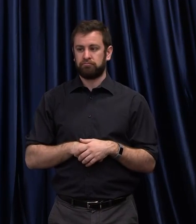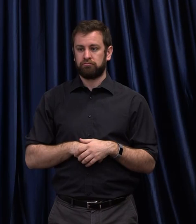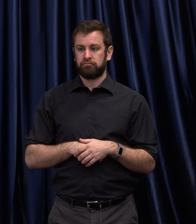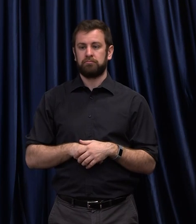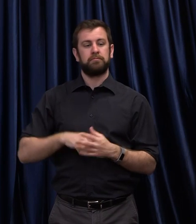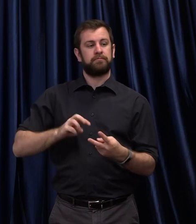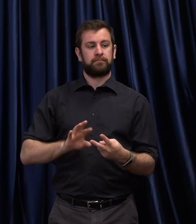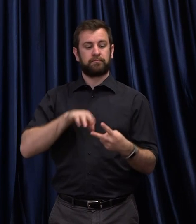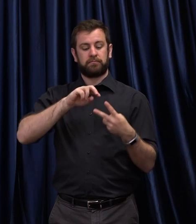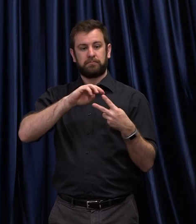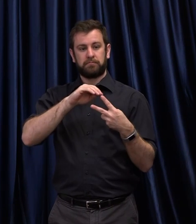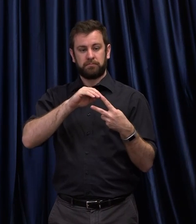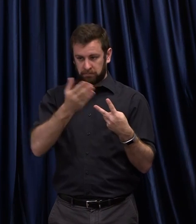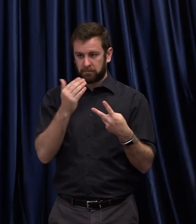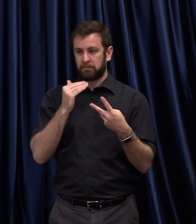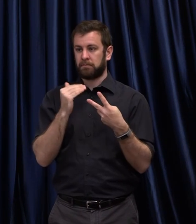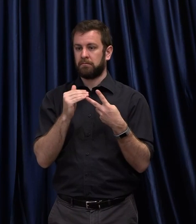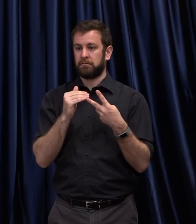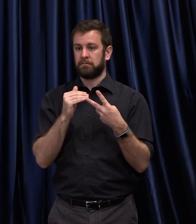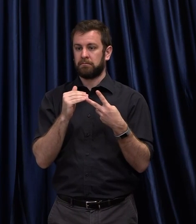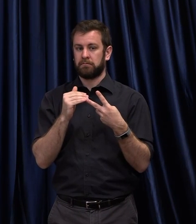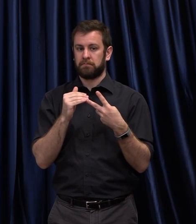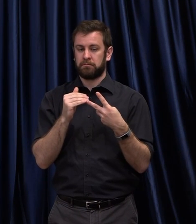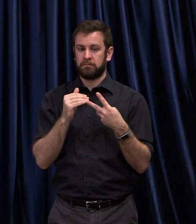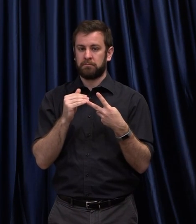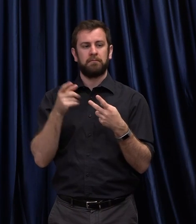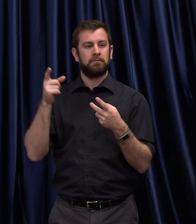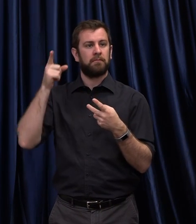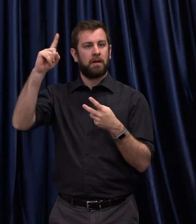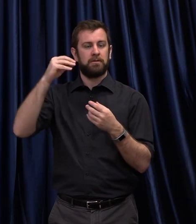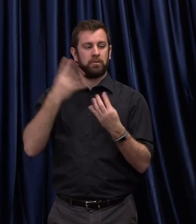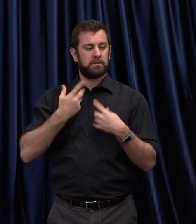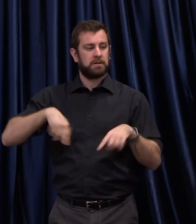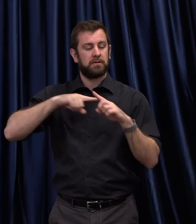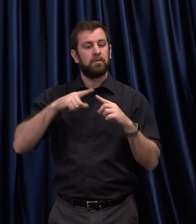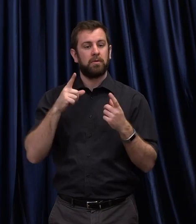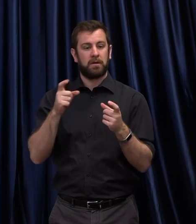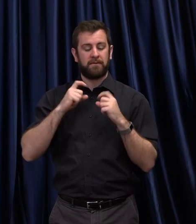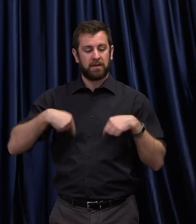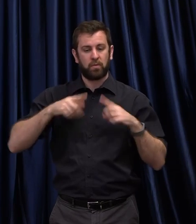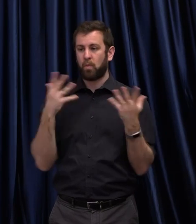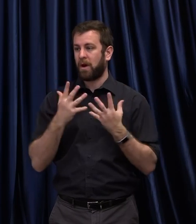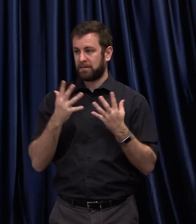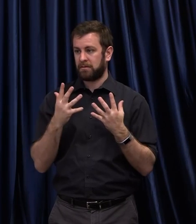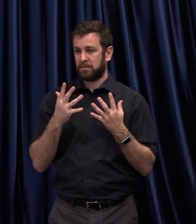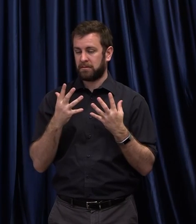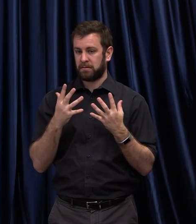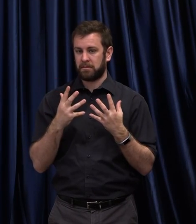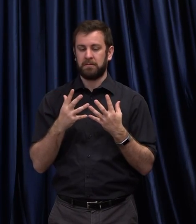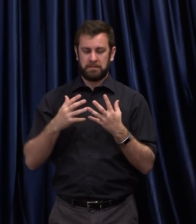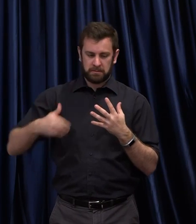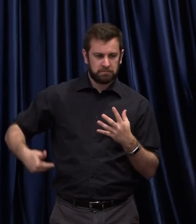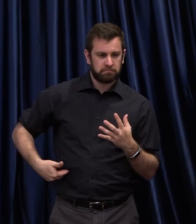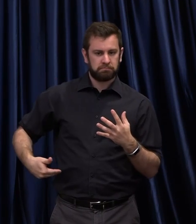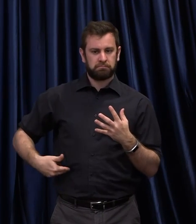Secondly, Allah told us He will give us quwwat al-basair. The furqan will give us